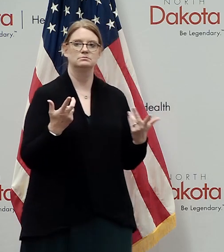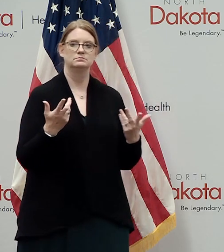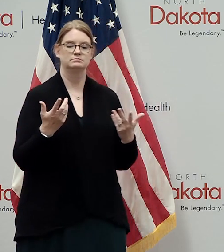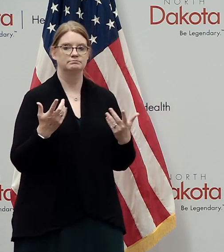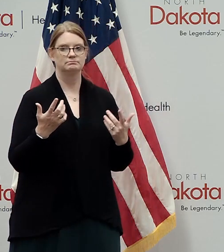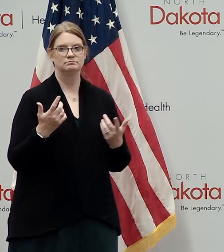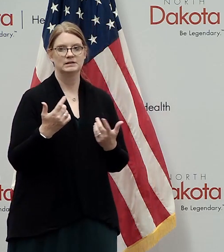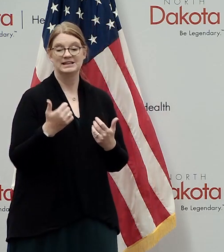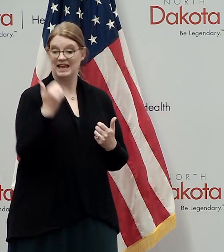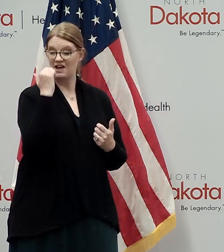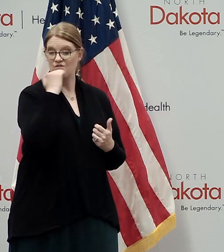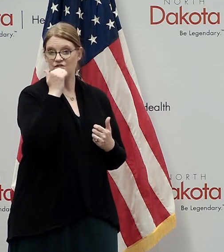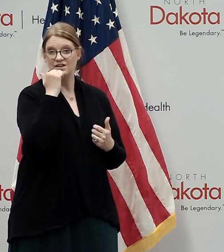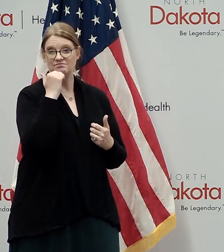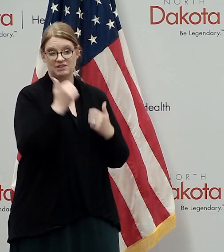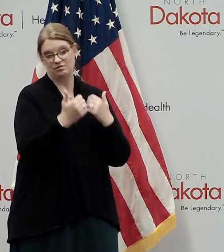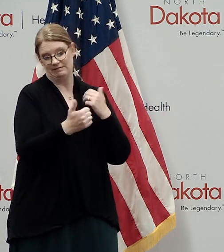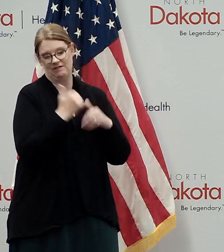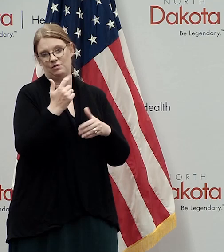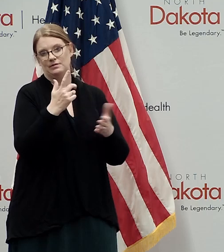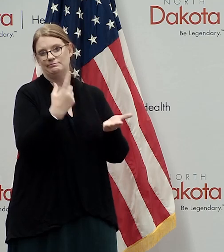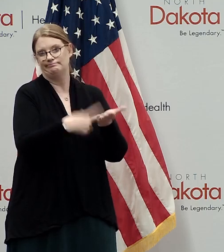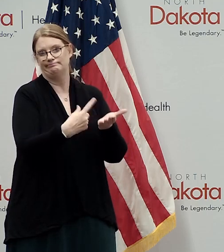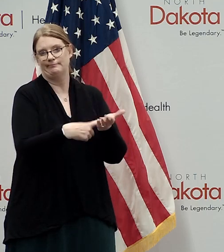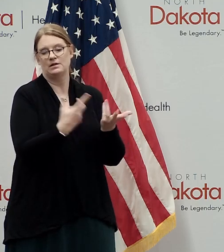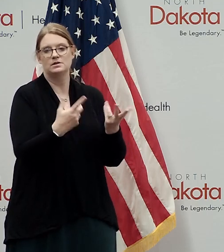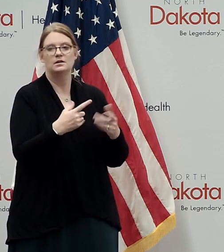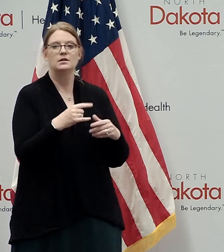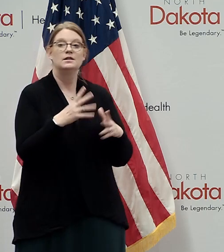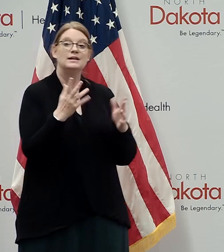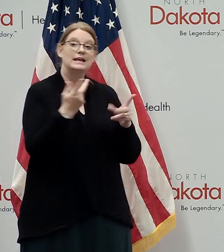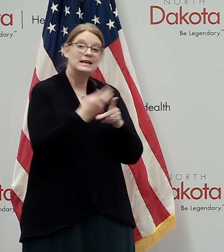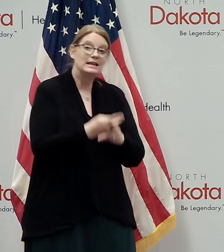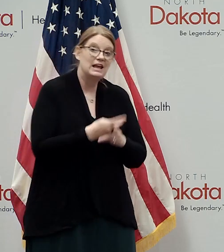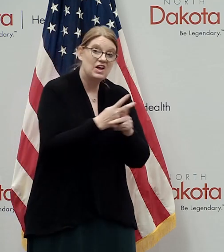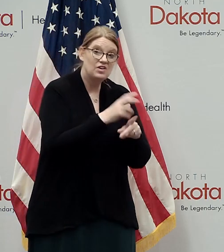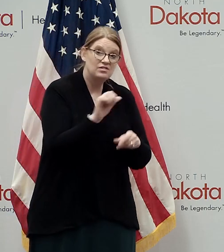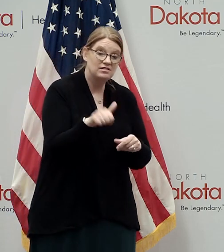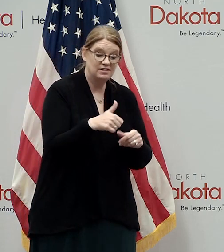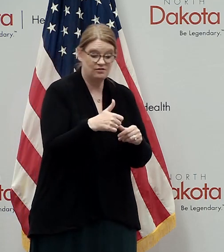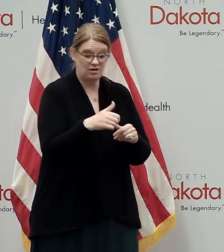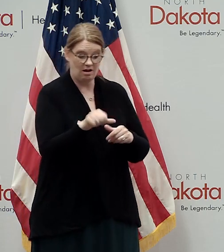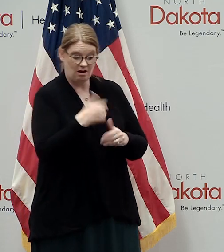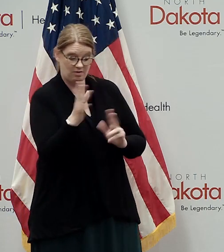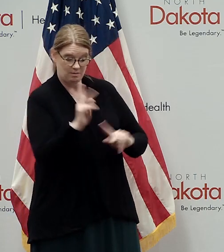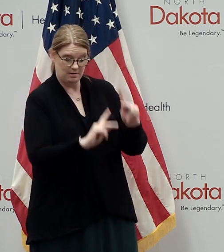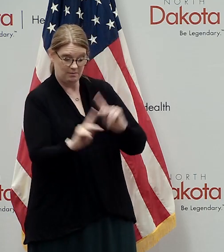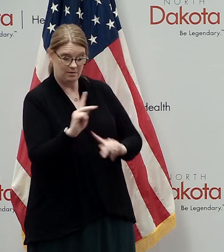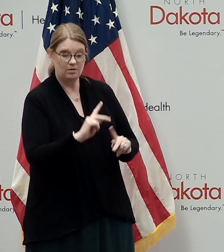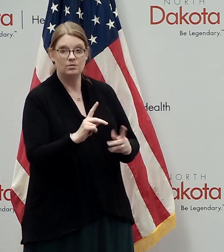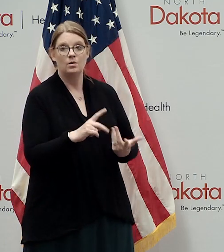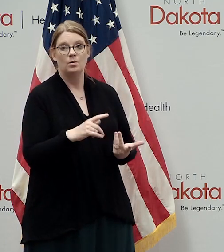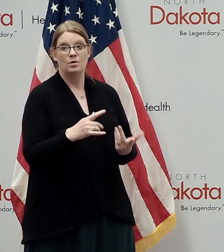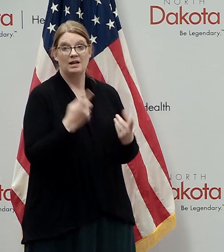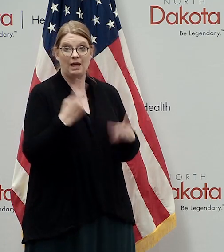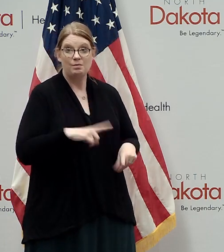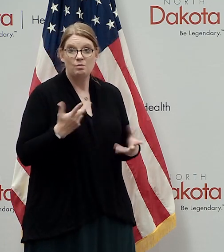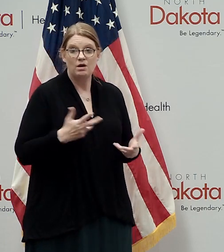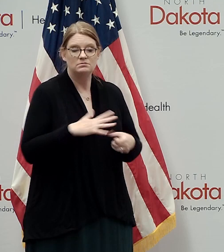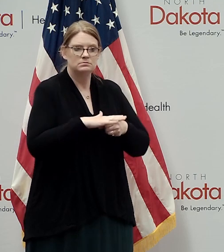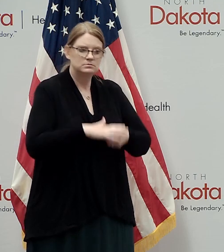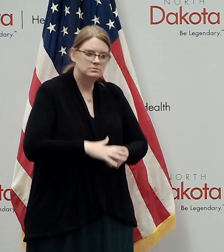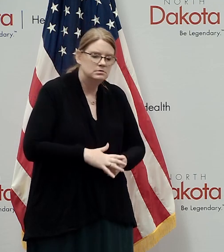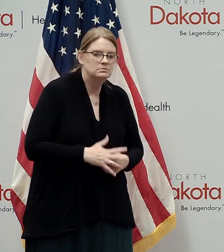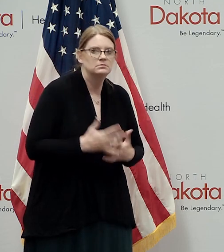offered in each one of these. We know that providing care to others during at any time can lead to stress, anxiety, fear,